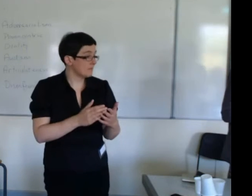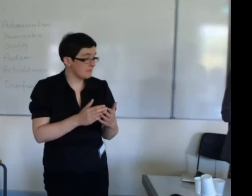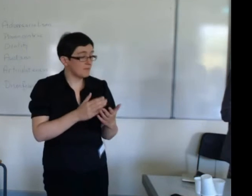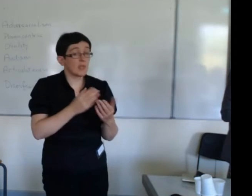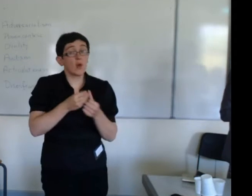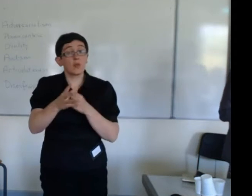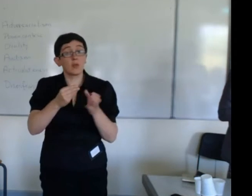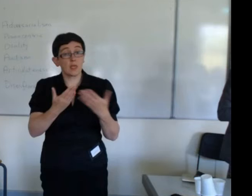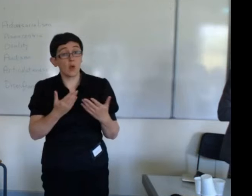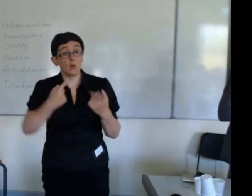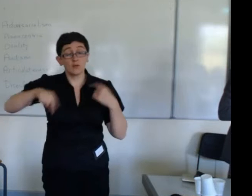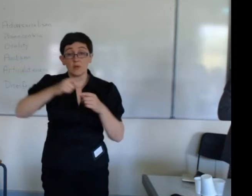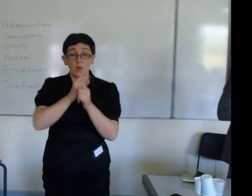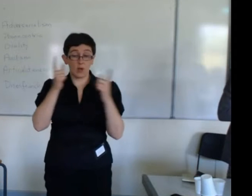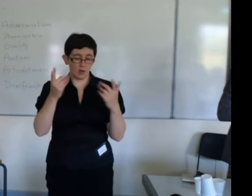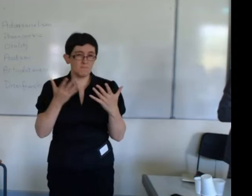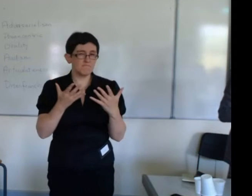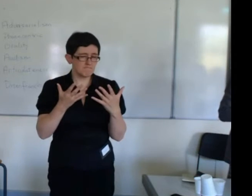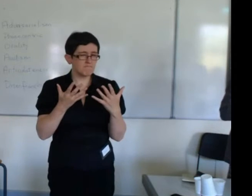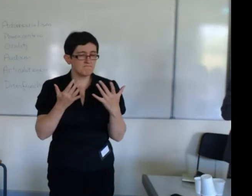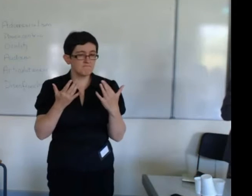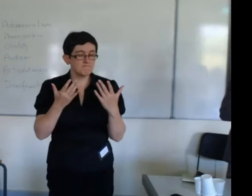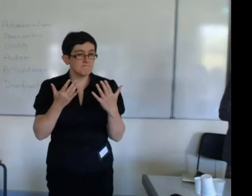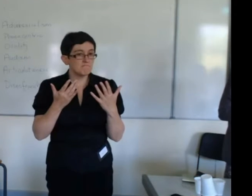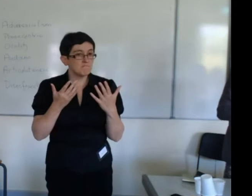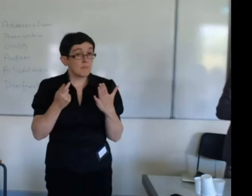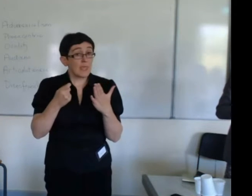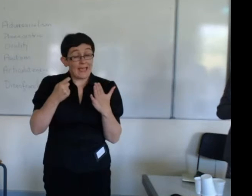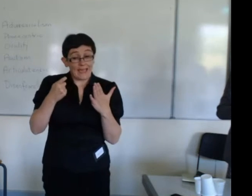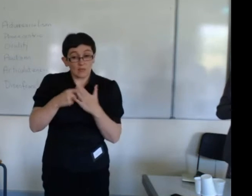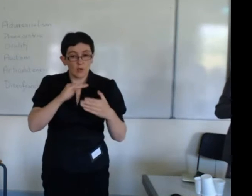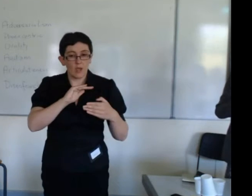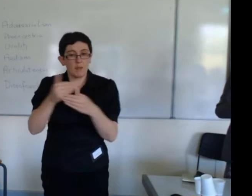always really conscious of was the additional barriers, in a sense, that some